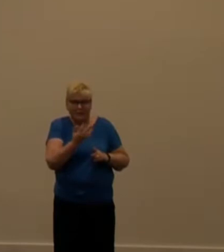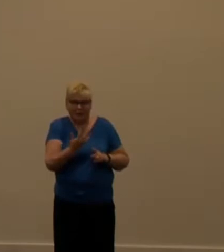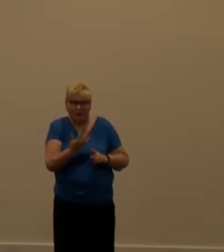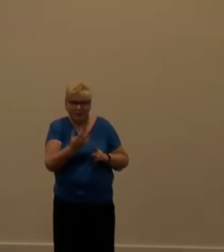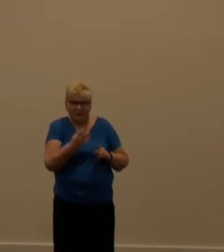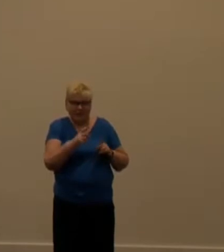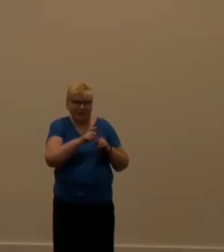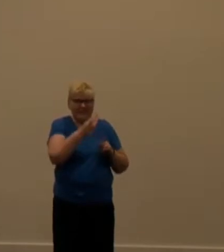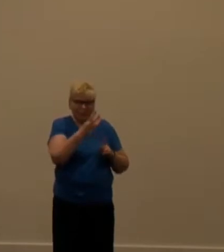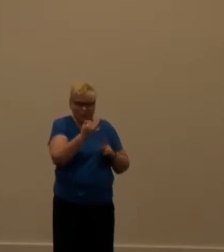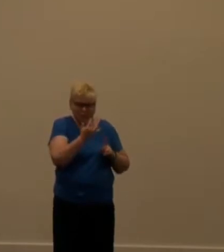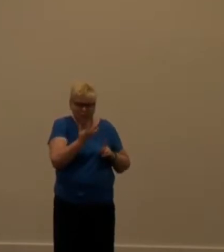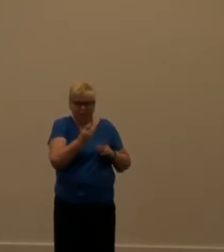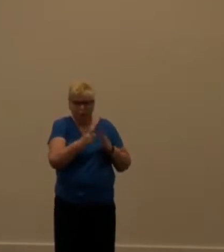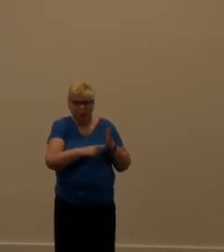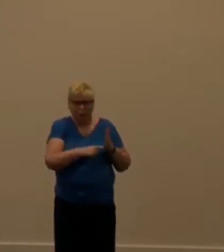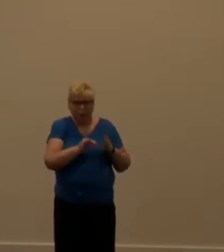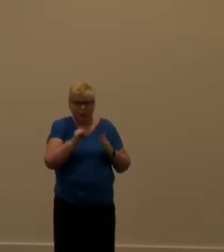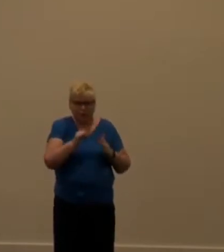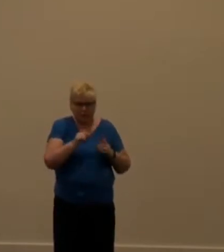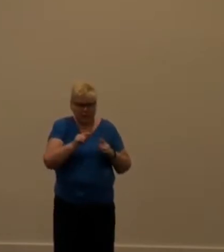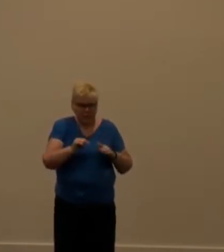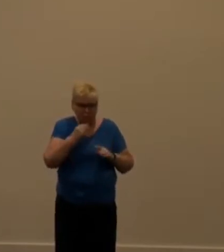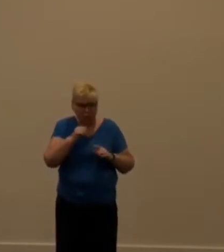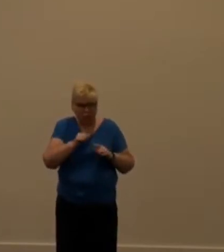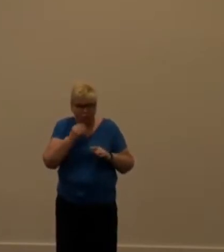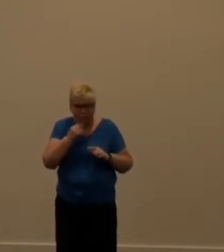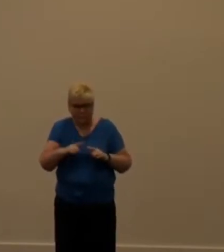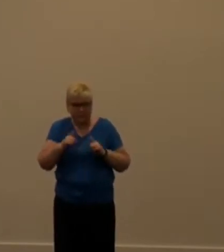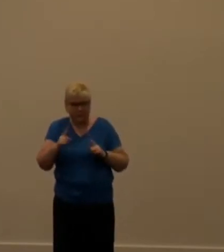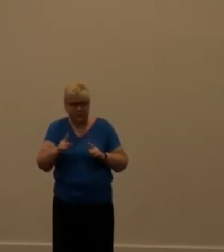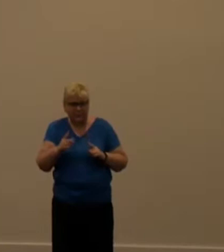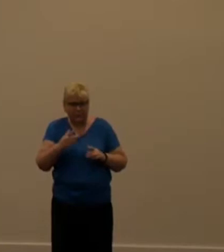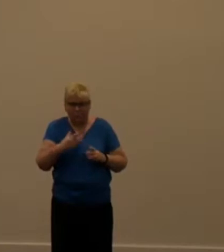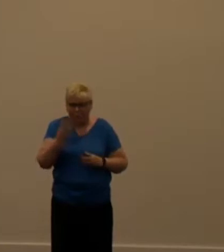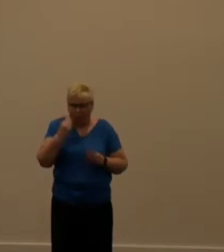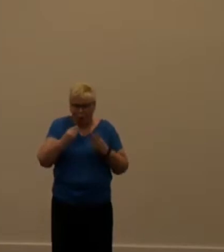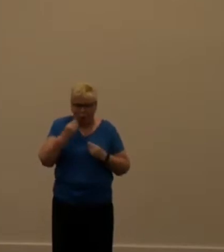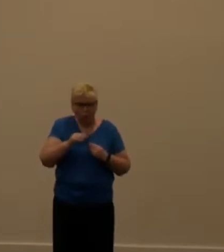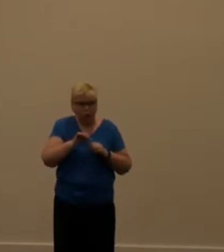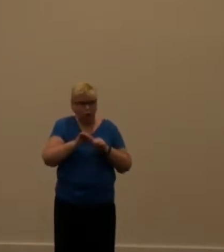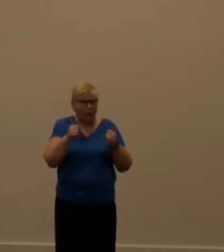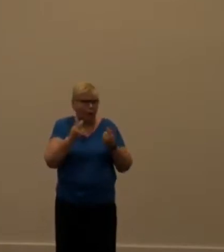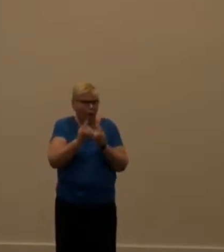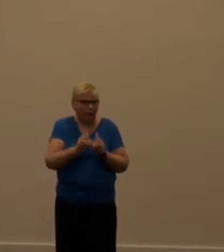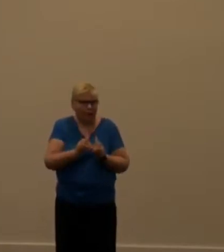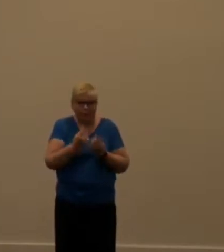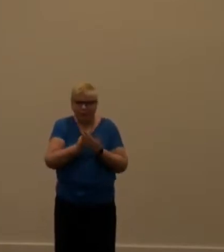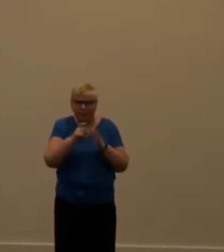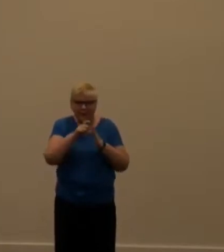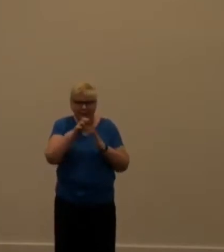365 project, then shouldn't we go with Salesforce instead? Yeah, we've heard so many good things about that's just plug and play, you do